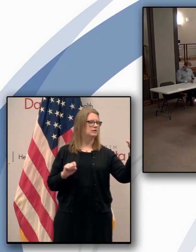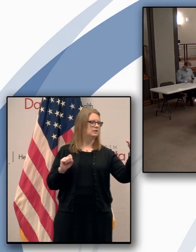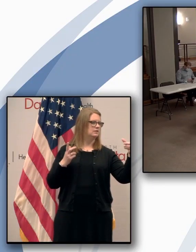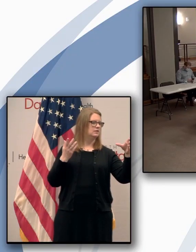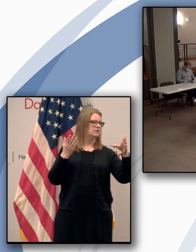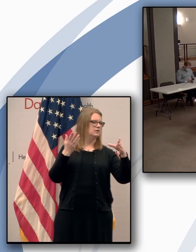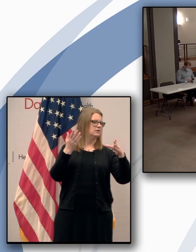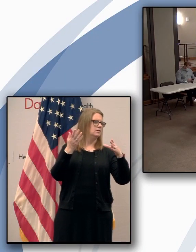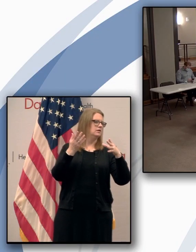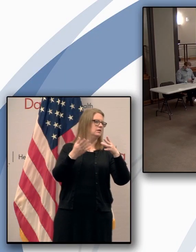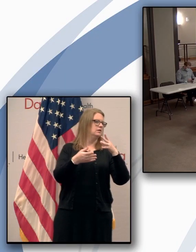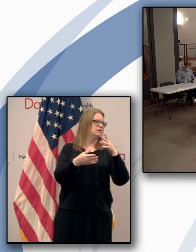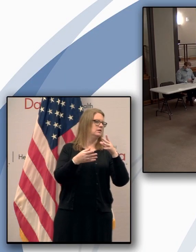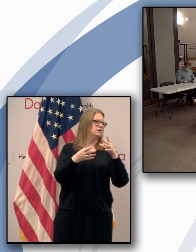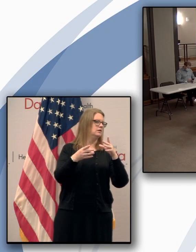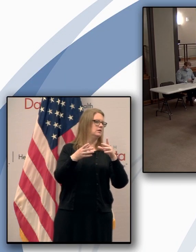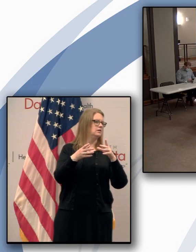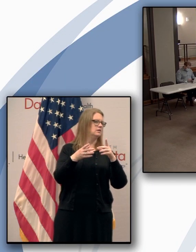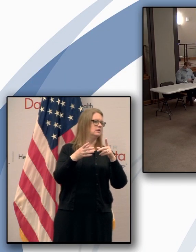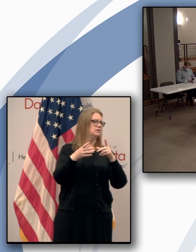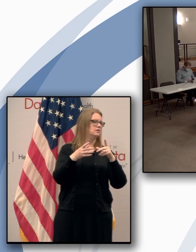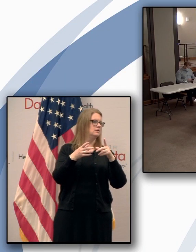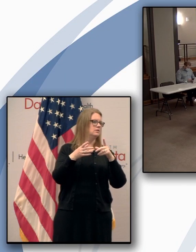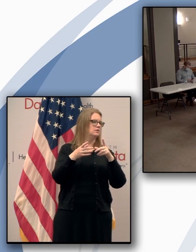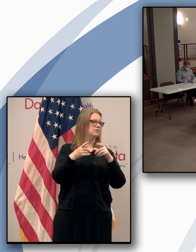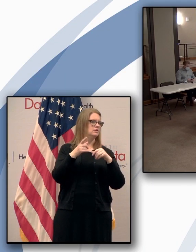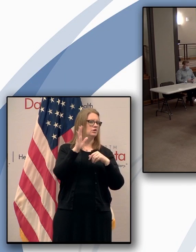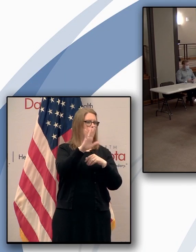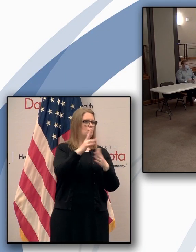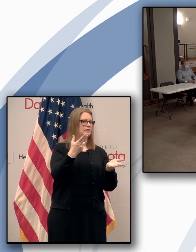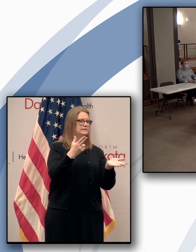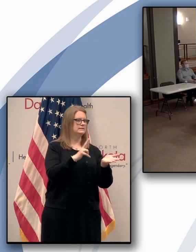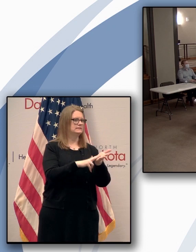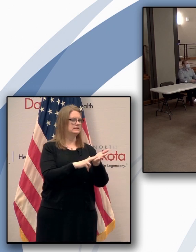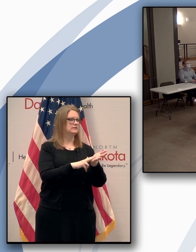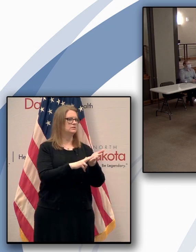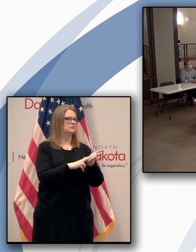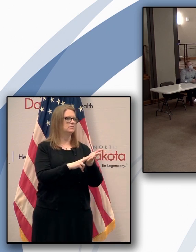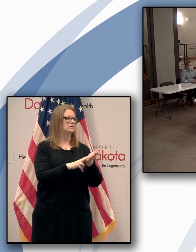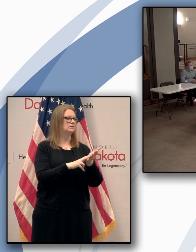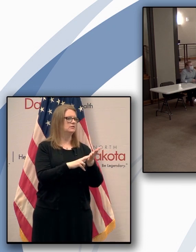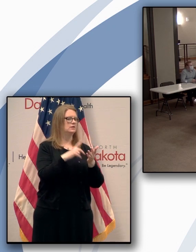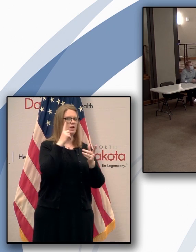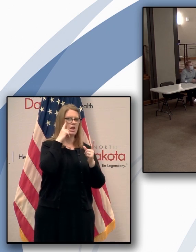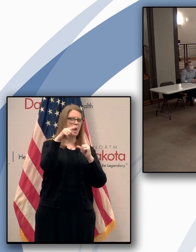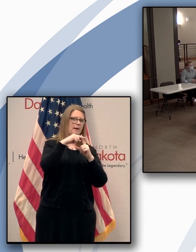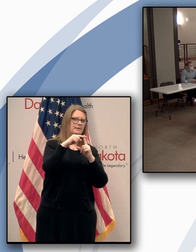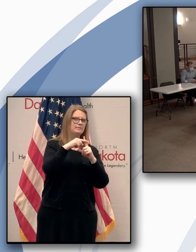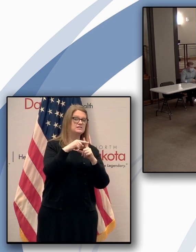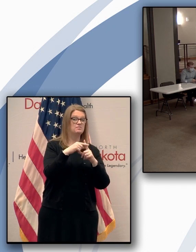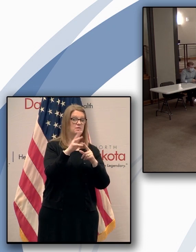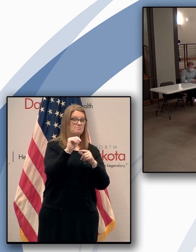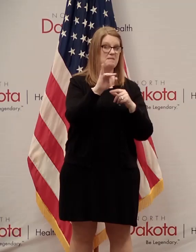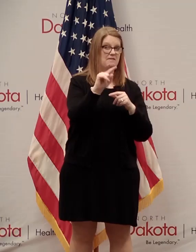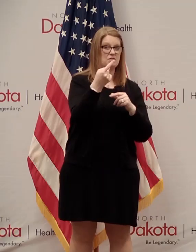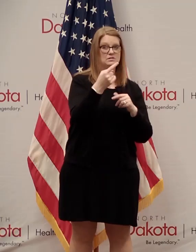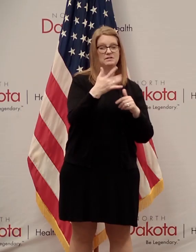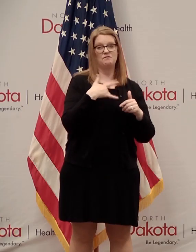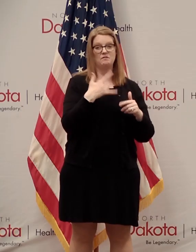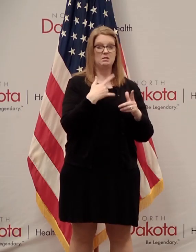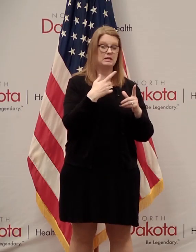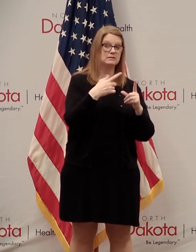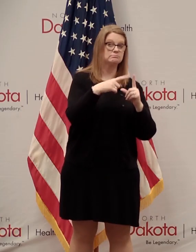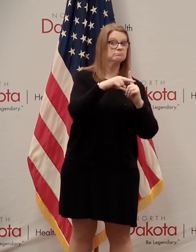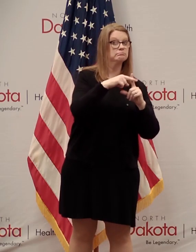And on the follow-up on that, ultimately it comes down to your signature. Gauge your level of optimism for May 1st.